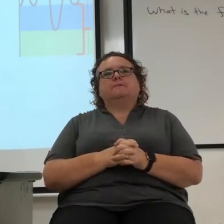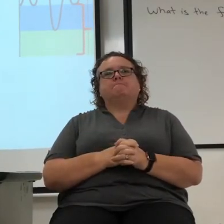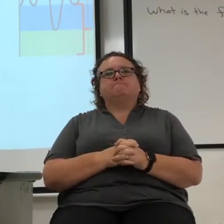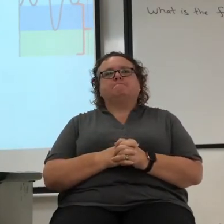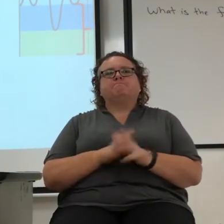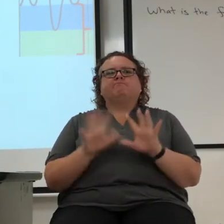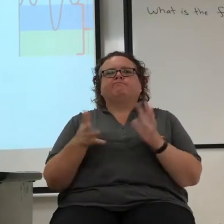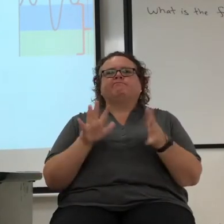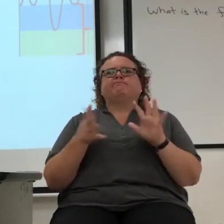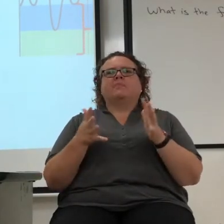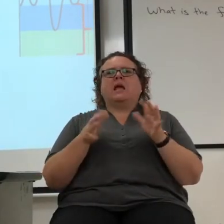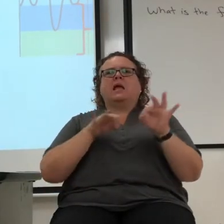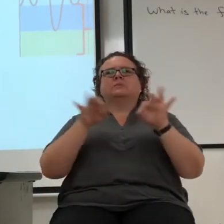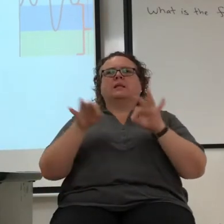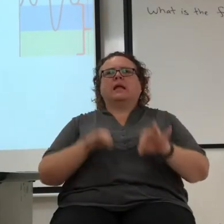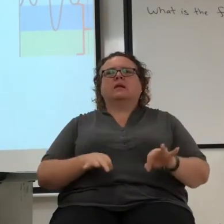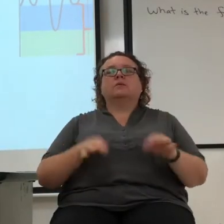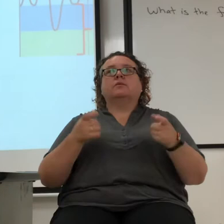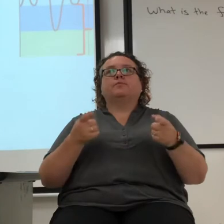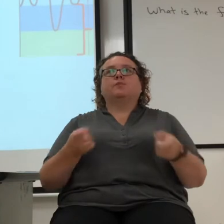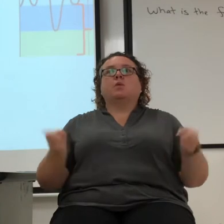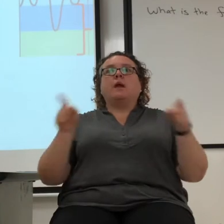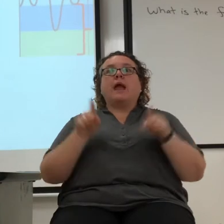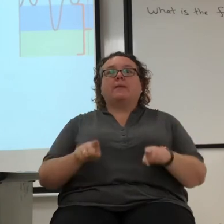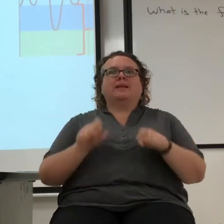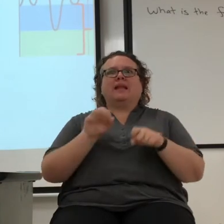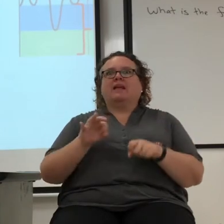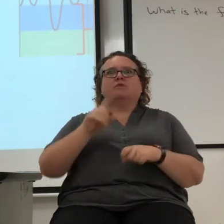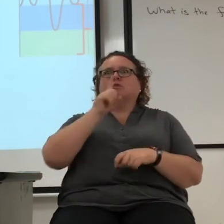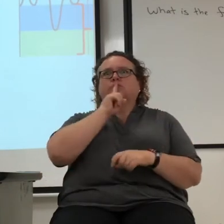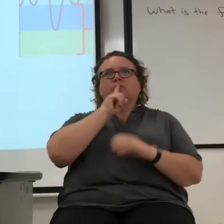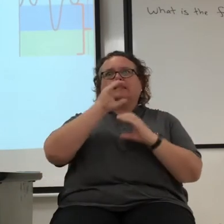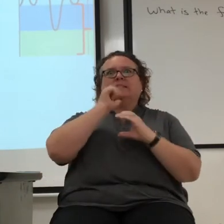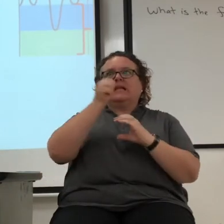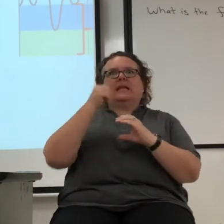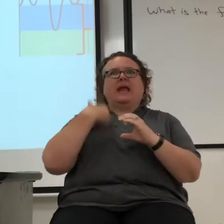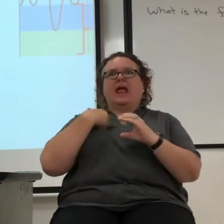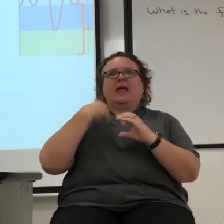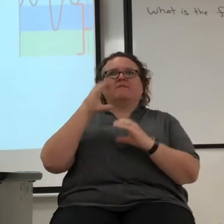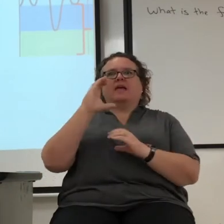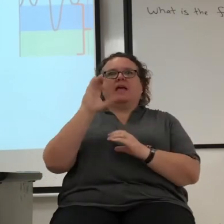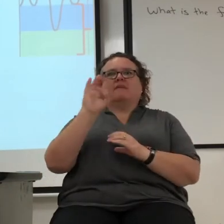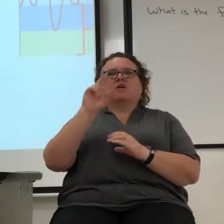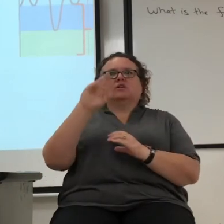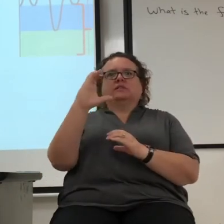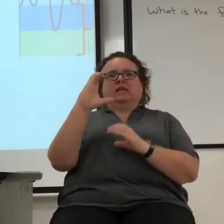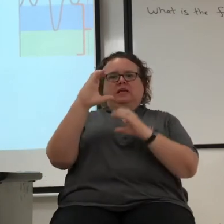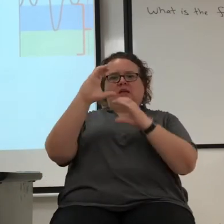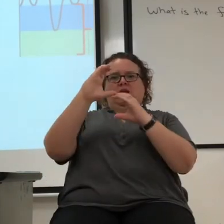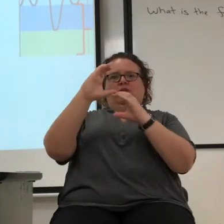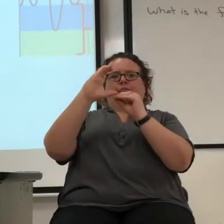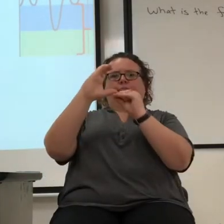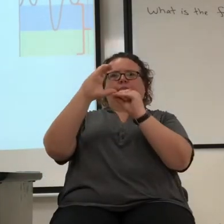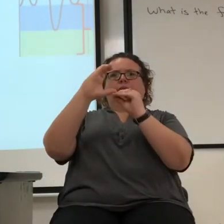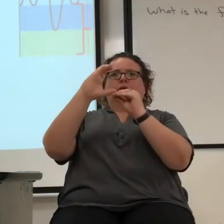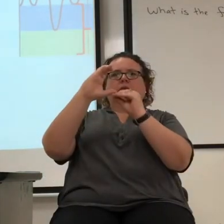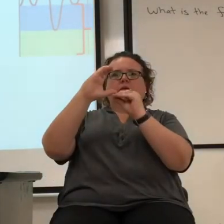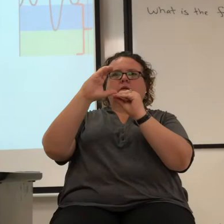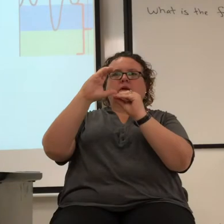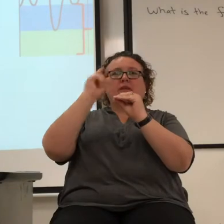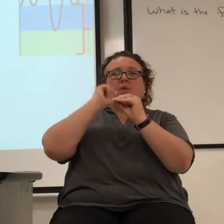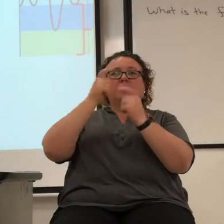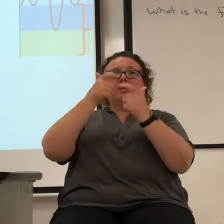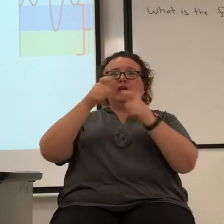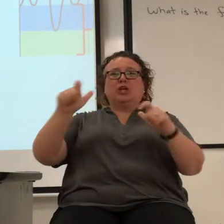I kind of explain in terms of, well, what would happen if you didn't have FRC? There would be huge fluctuations